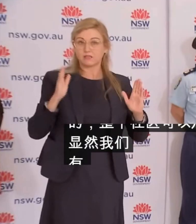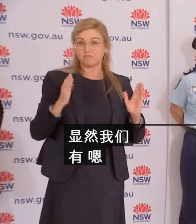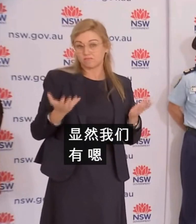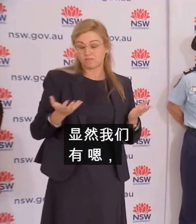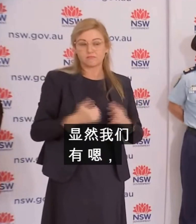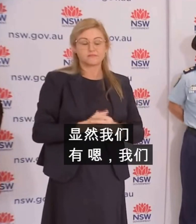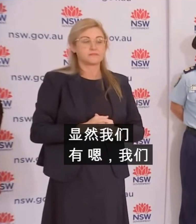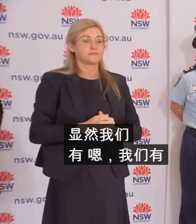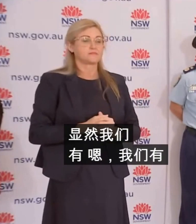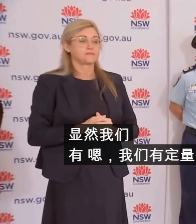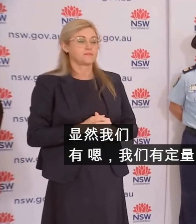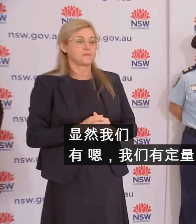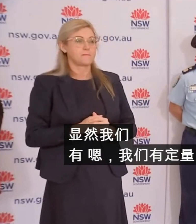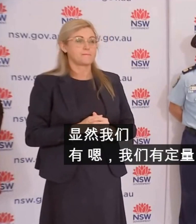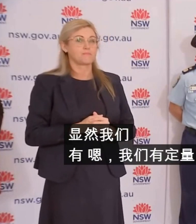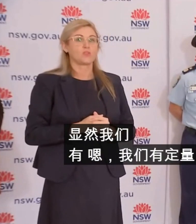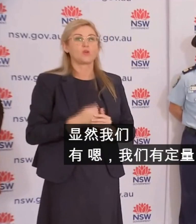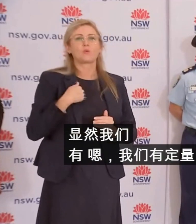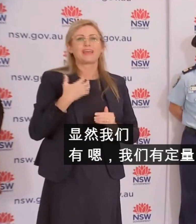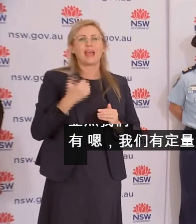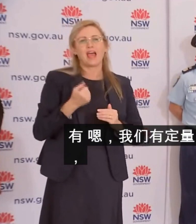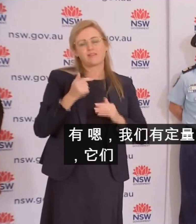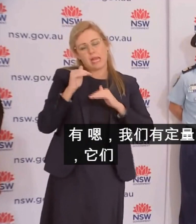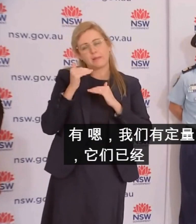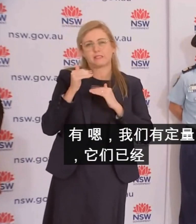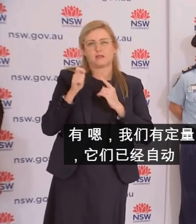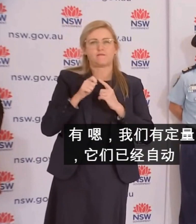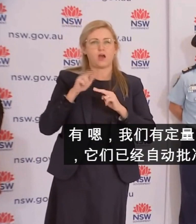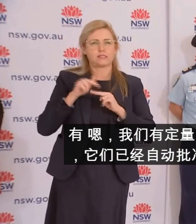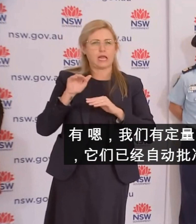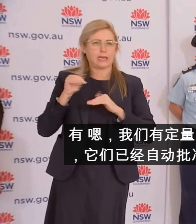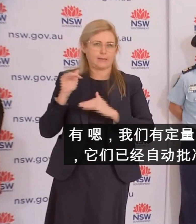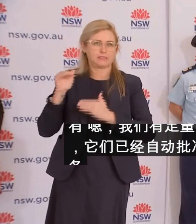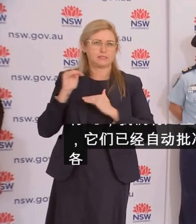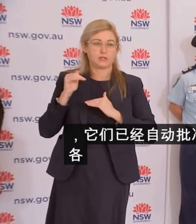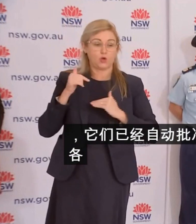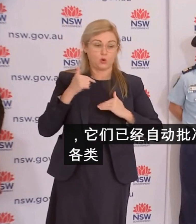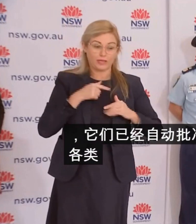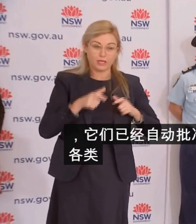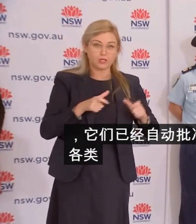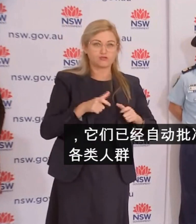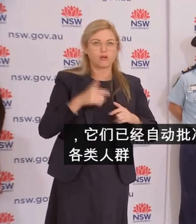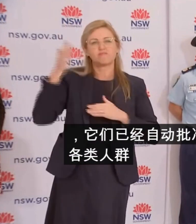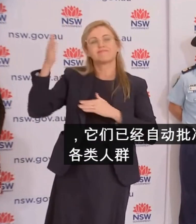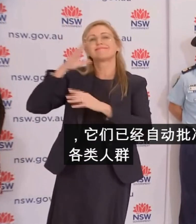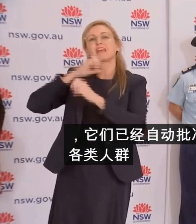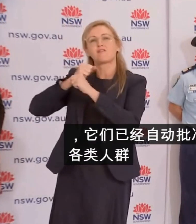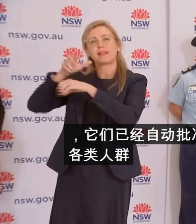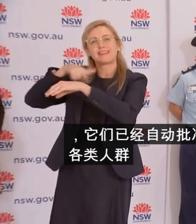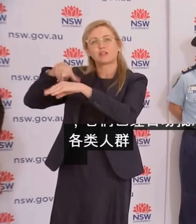obviously we have a ration of Pfizer doses, and they are automatically approved for various categories of people